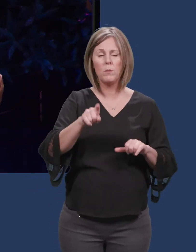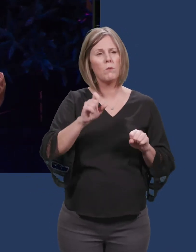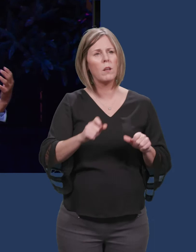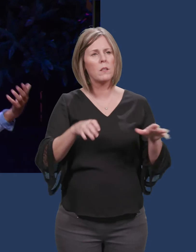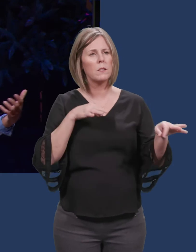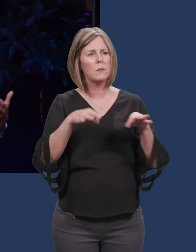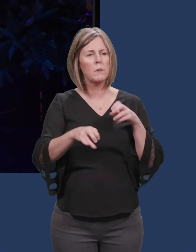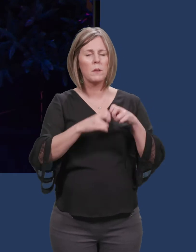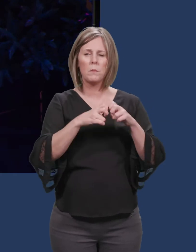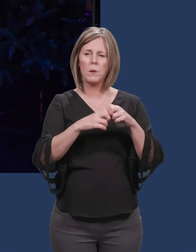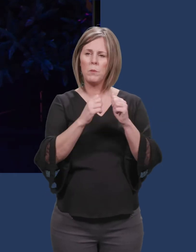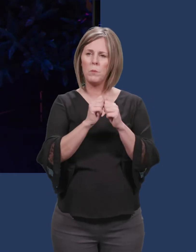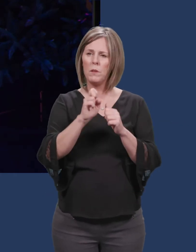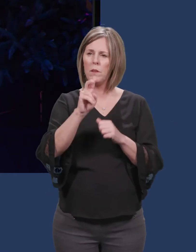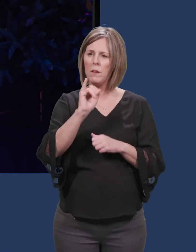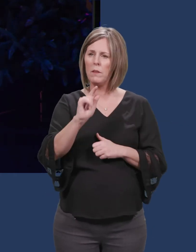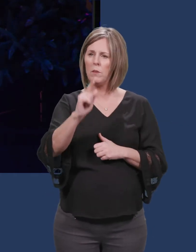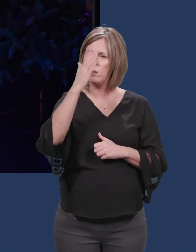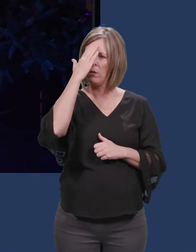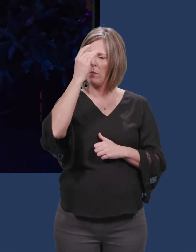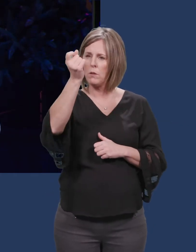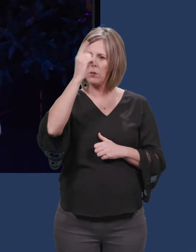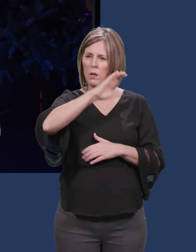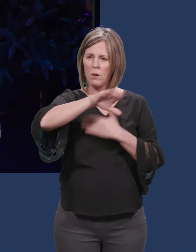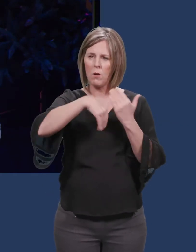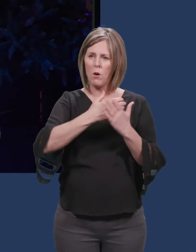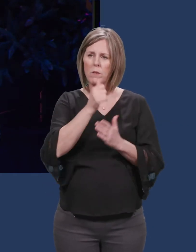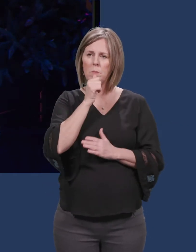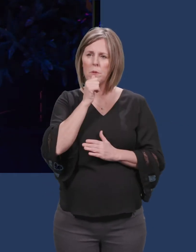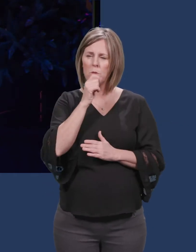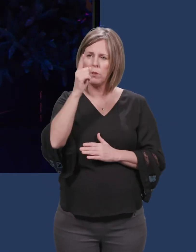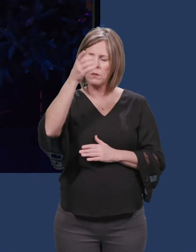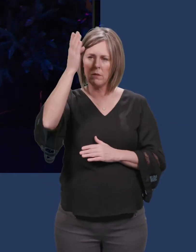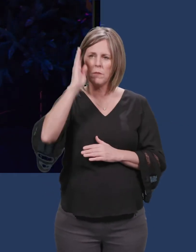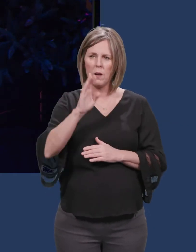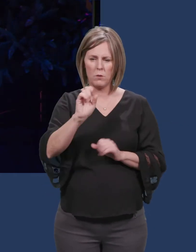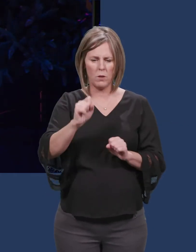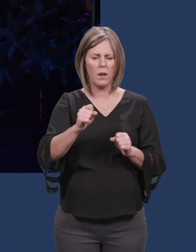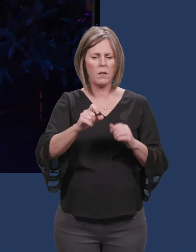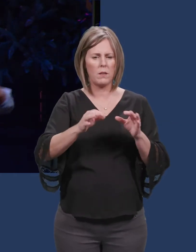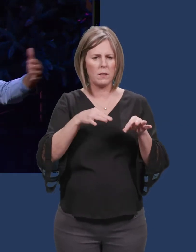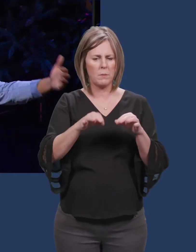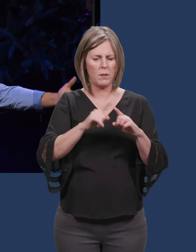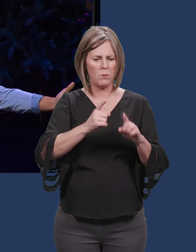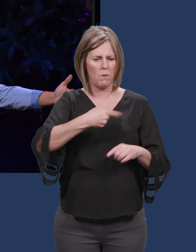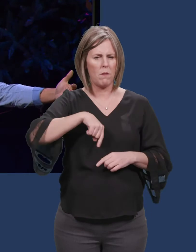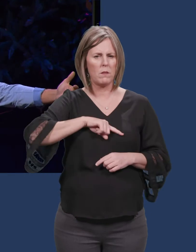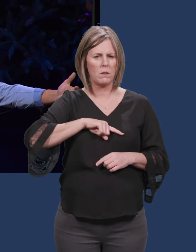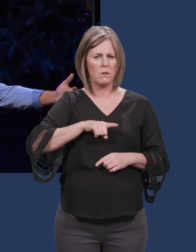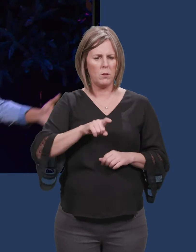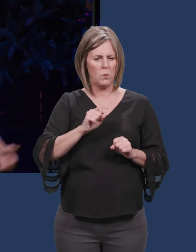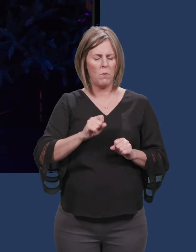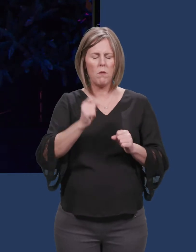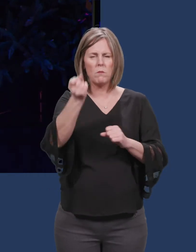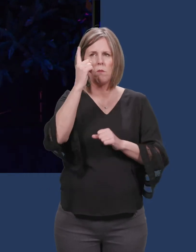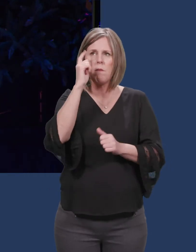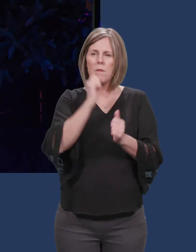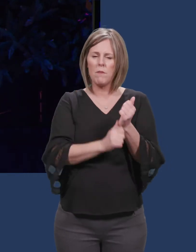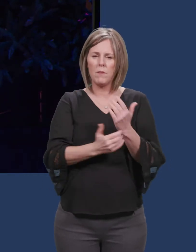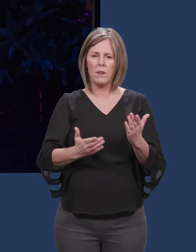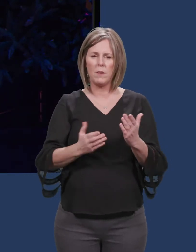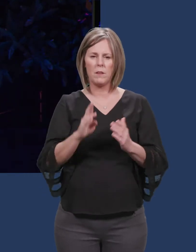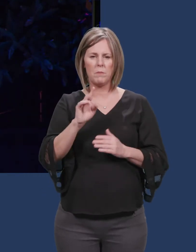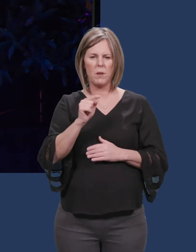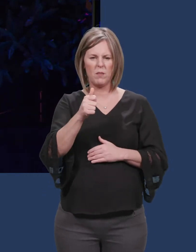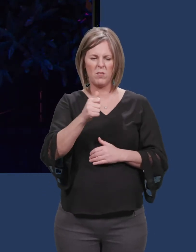you understand all the mysteries of God and you can explain them to us public school kids. You understand it all, but